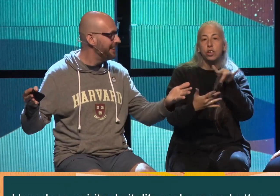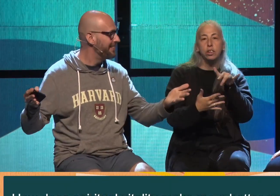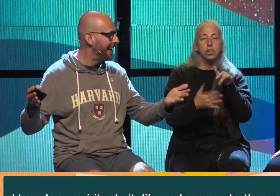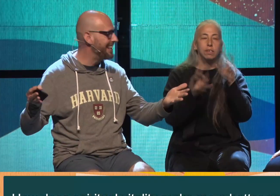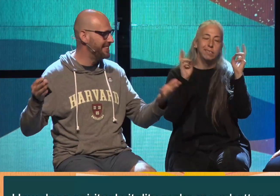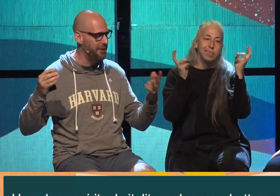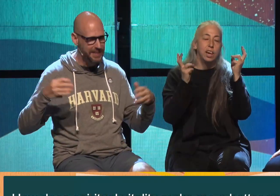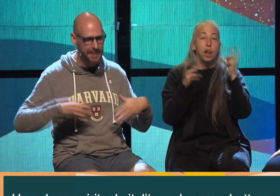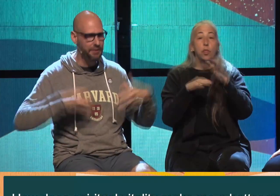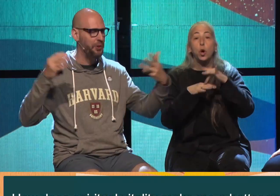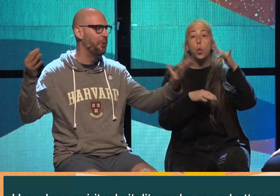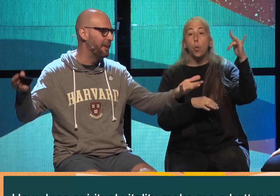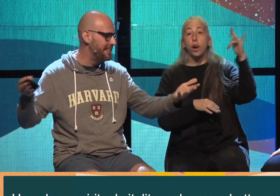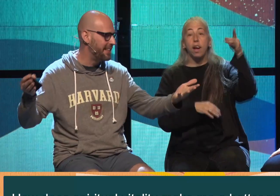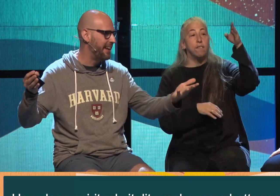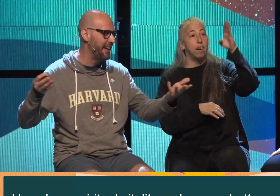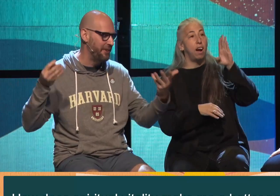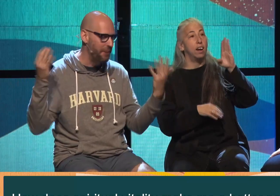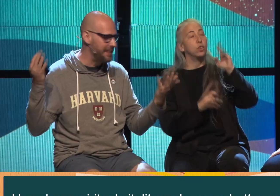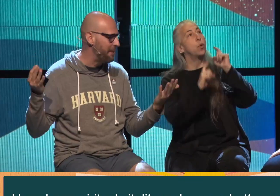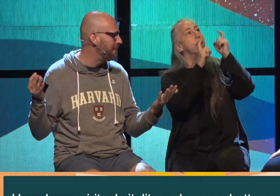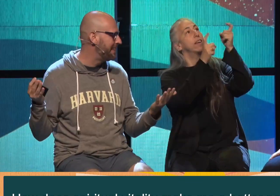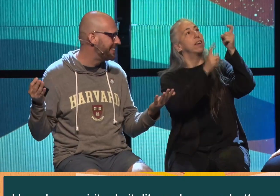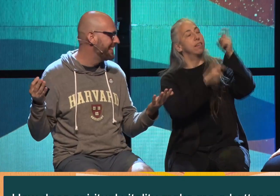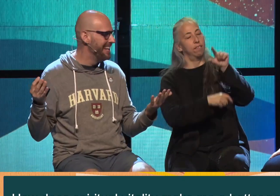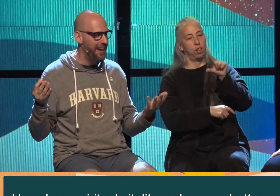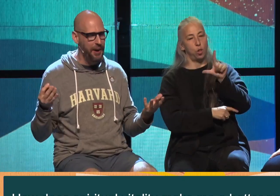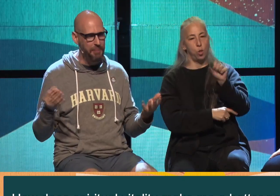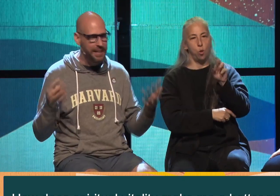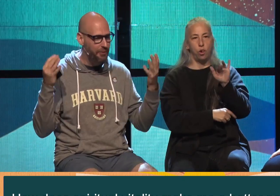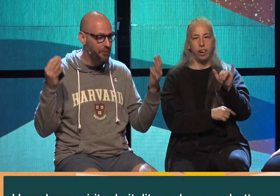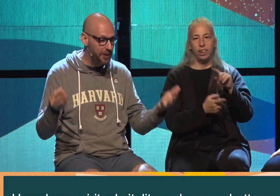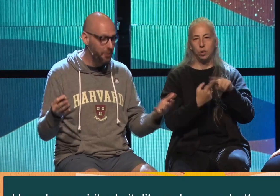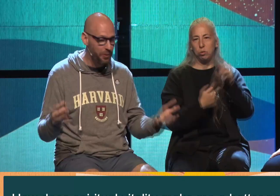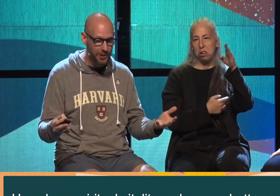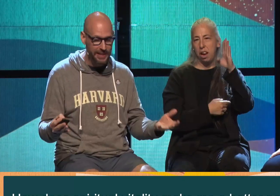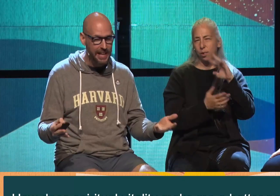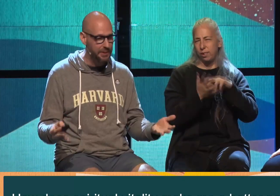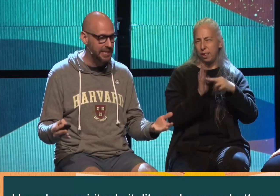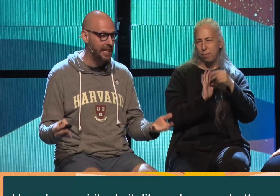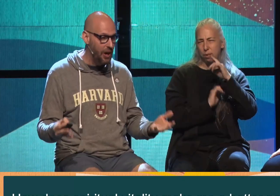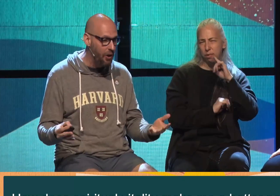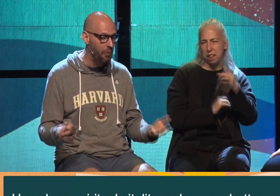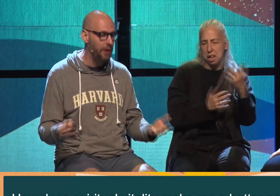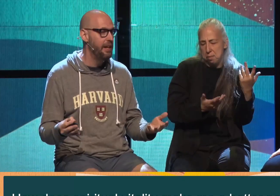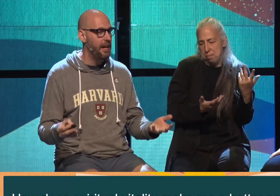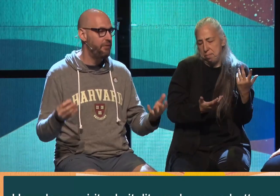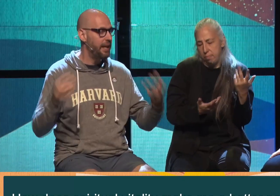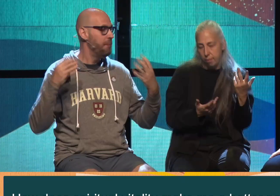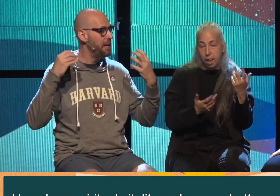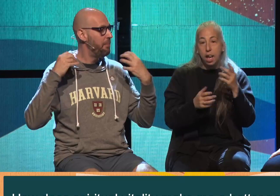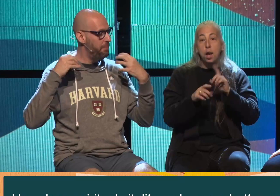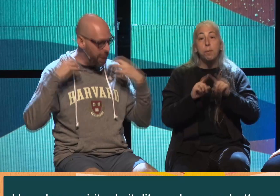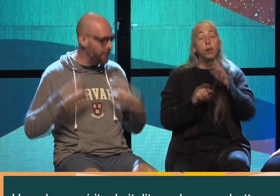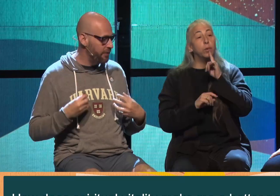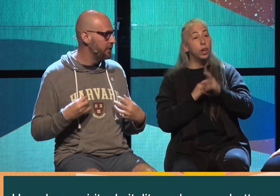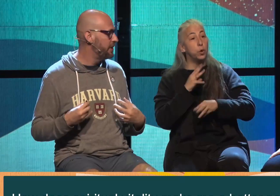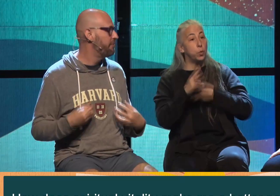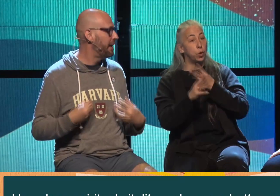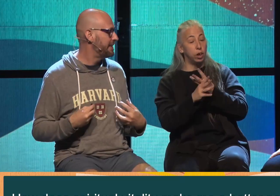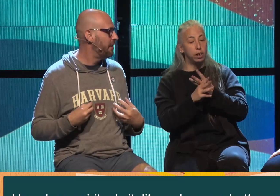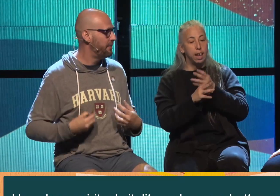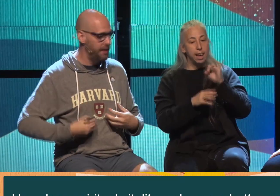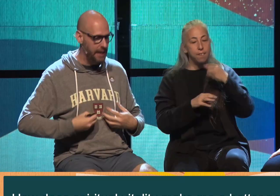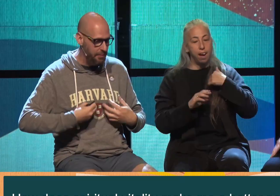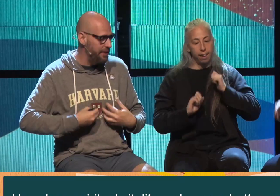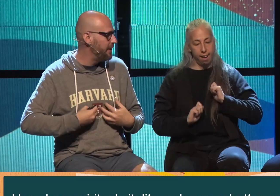God, right? Yeah. So to give glory to God, I don't know what that means. But in real world language, it's like, oh, well, if I can be a better version